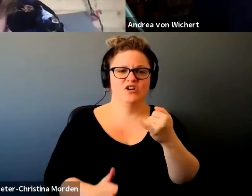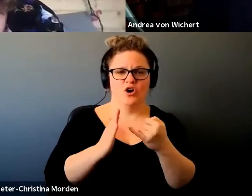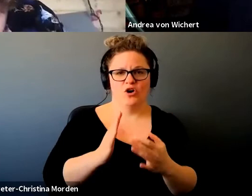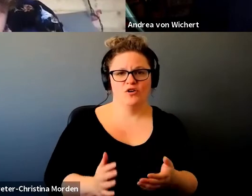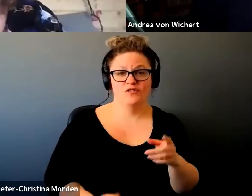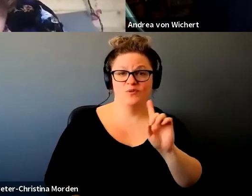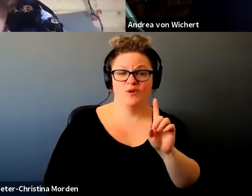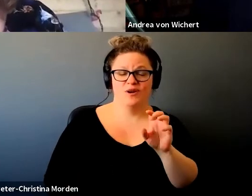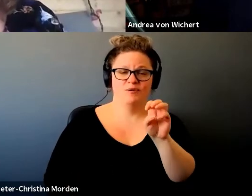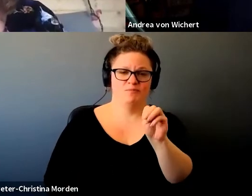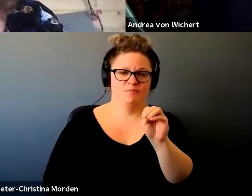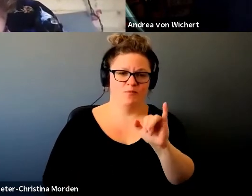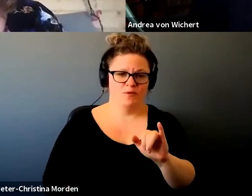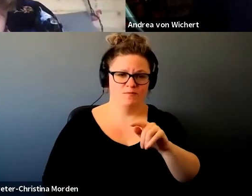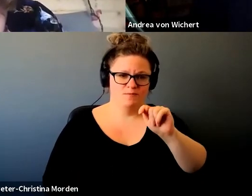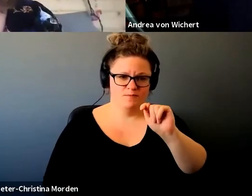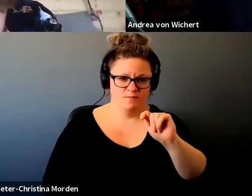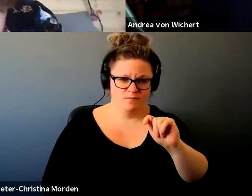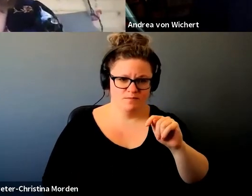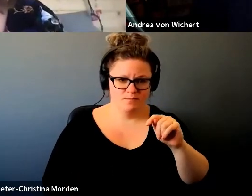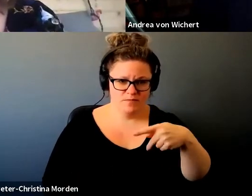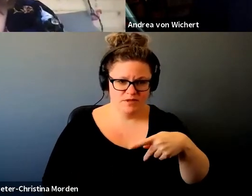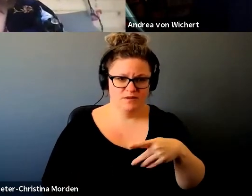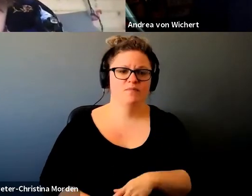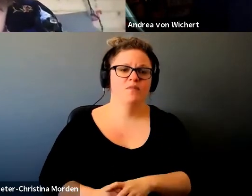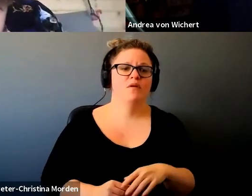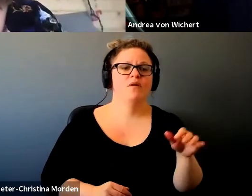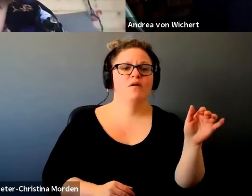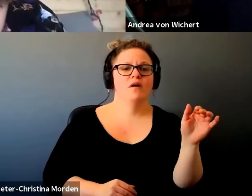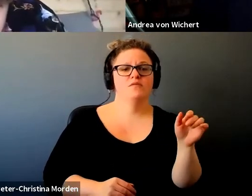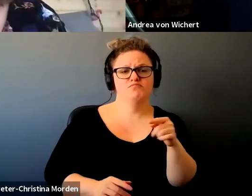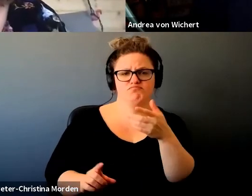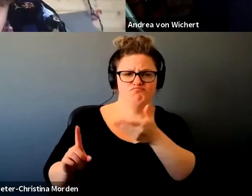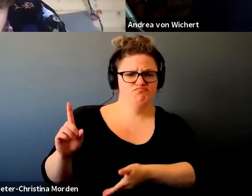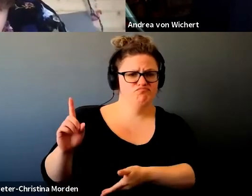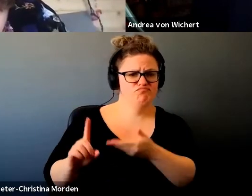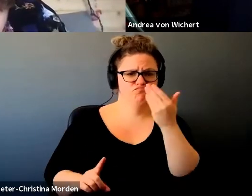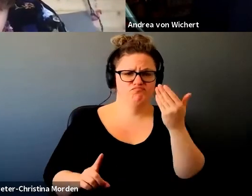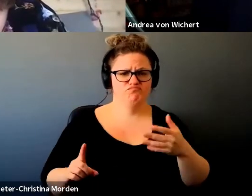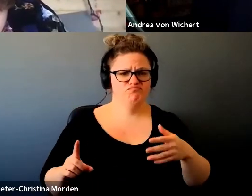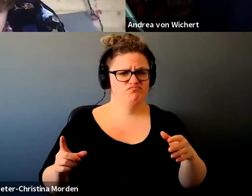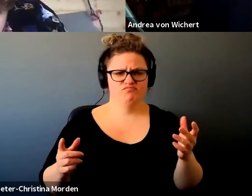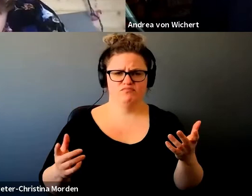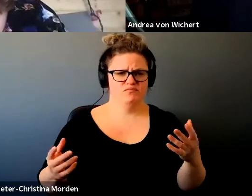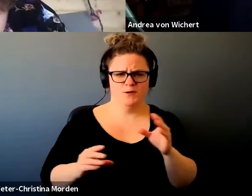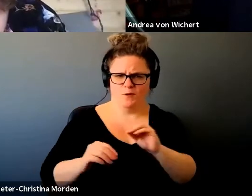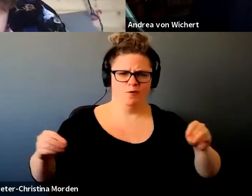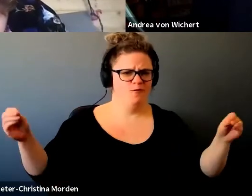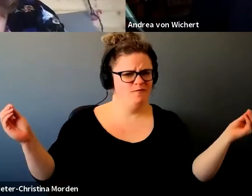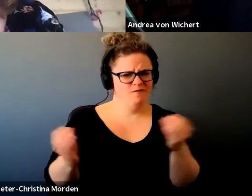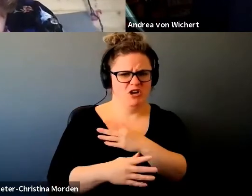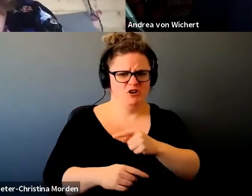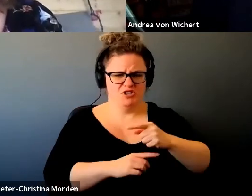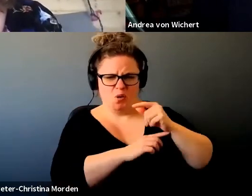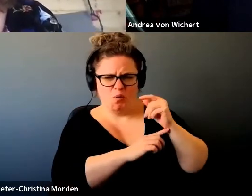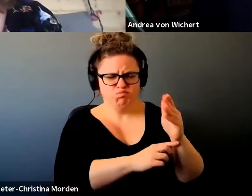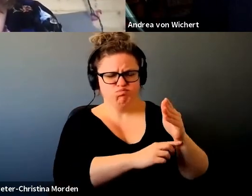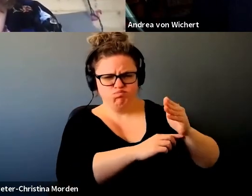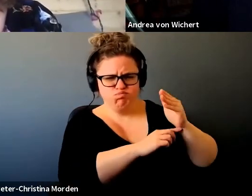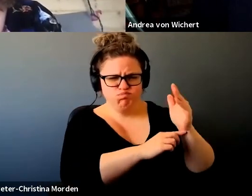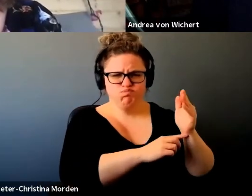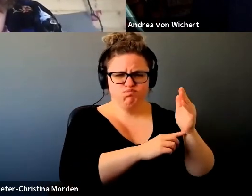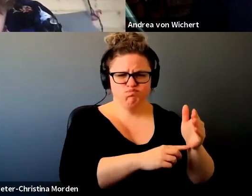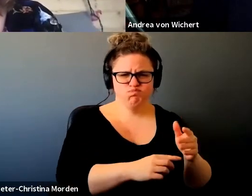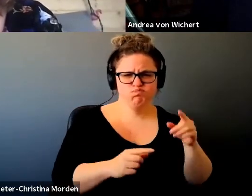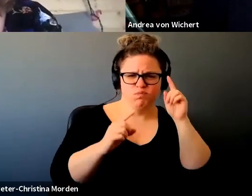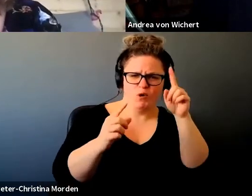performer and thought-provoking writer and orator. She has performed her spoken word internationally and has